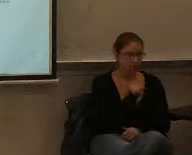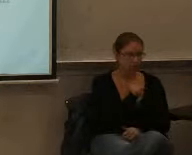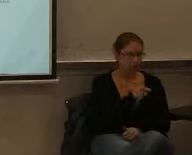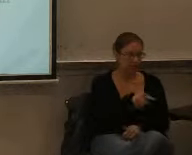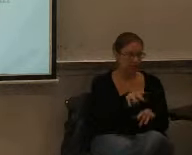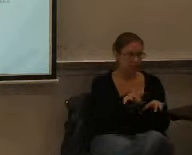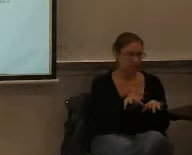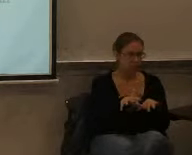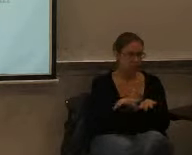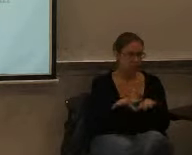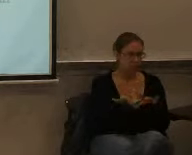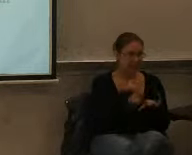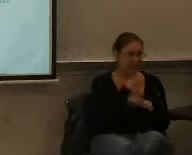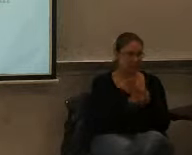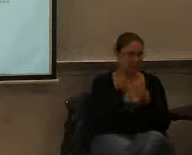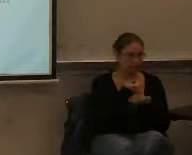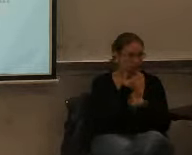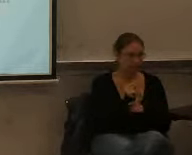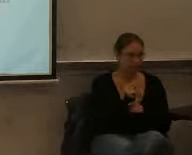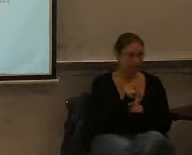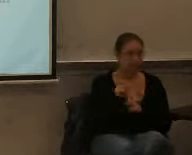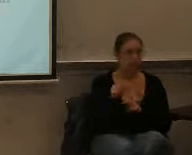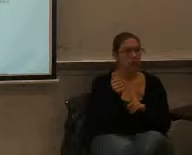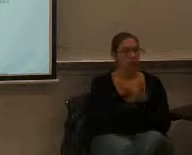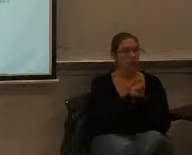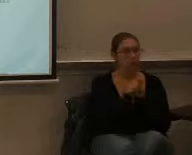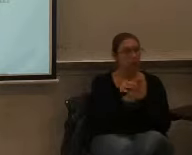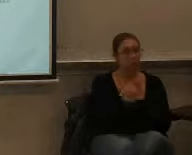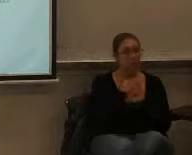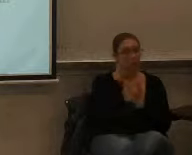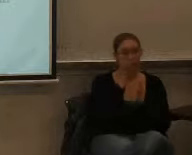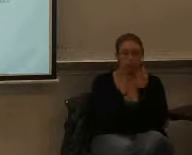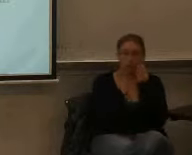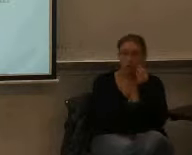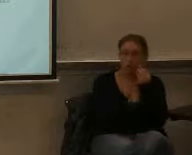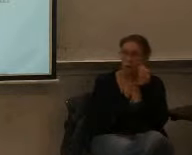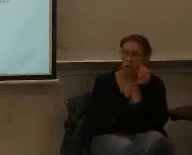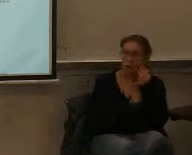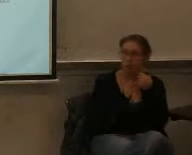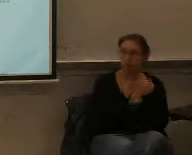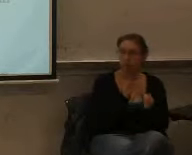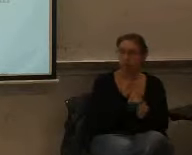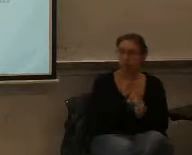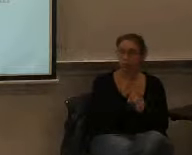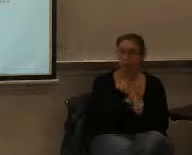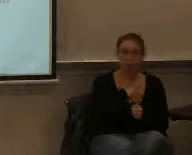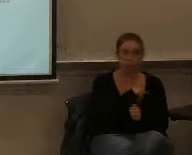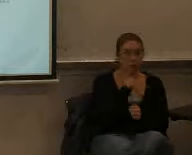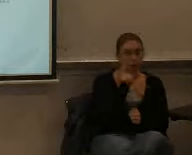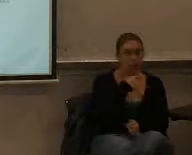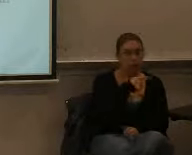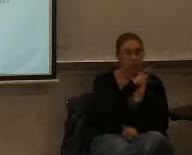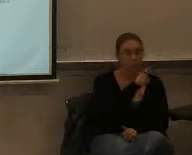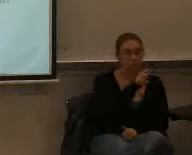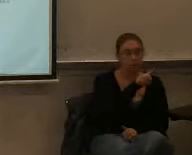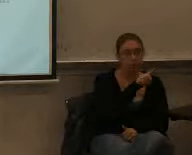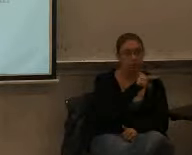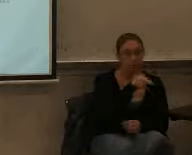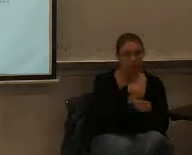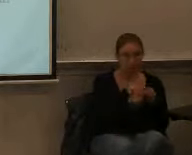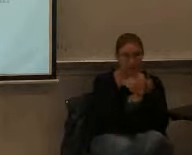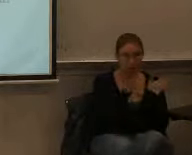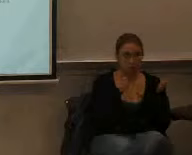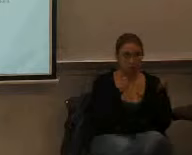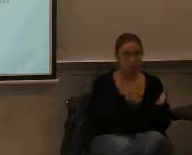just takes some off of it. And another example of this would be, we're thinking of predation in a general sense now,